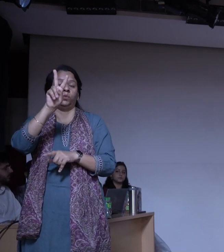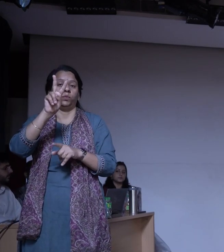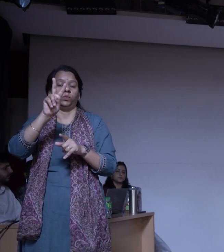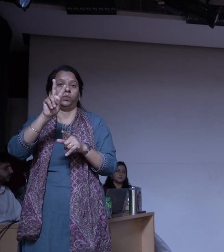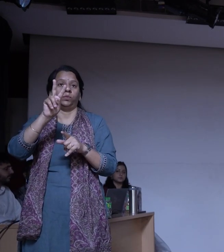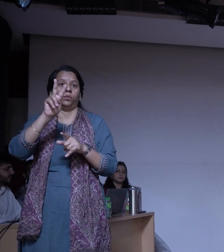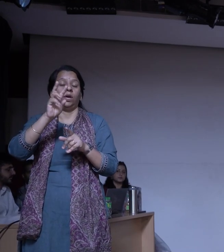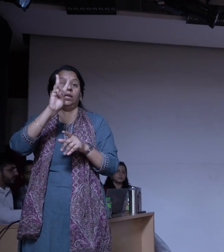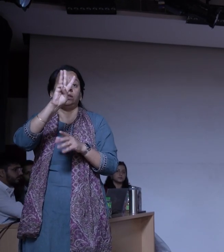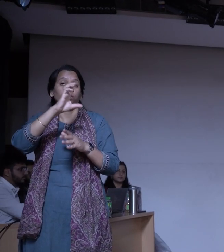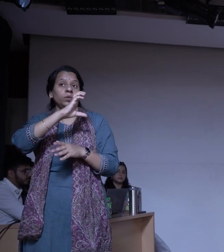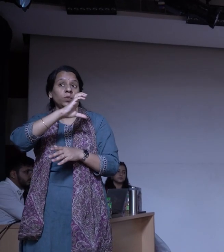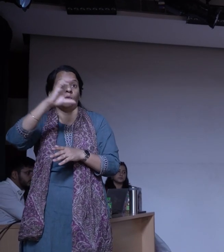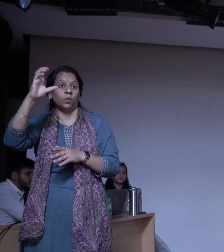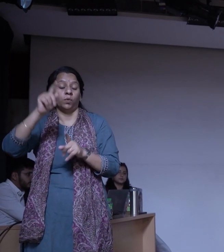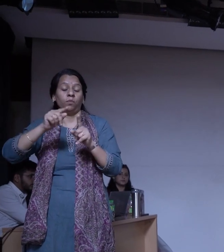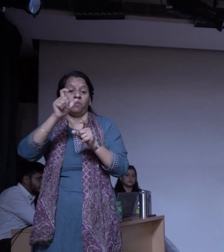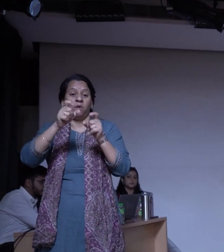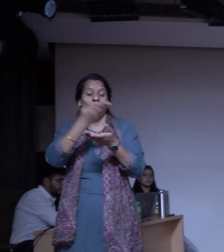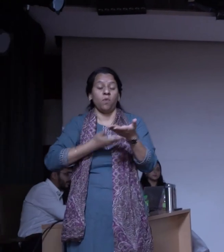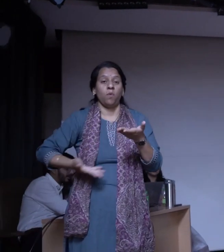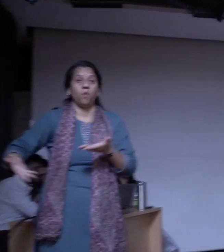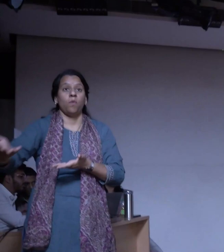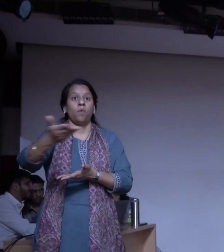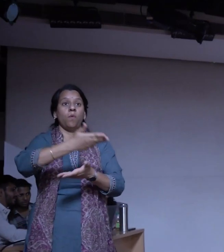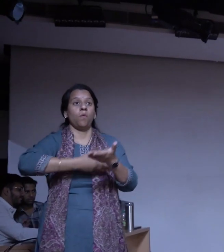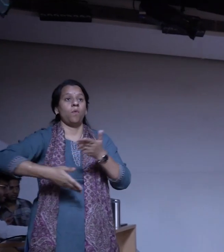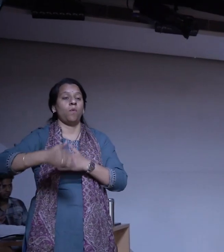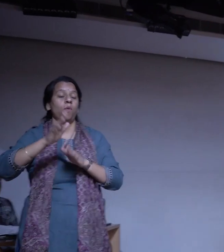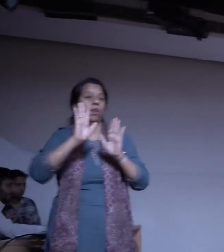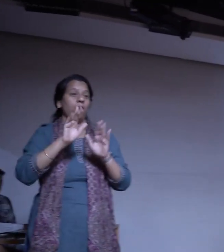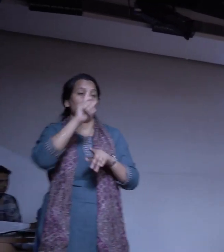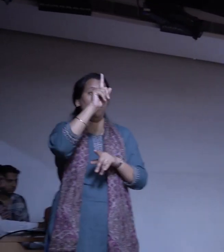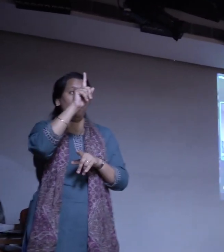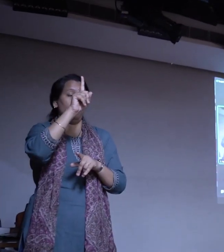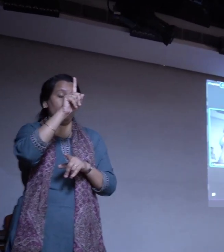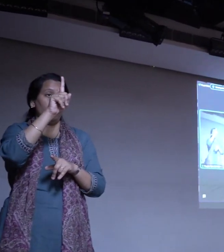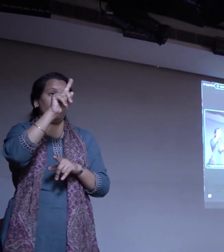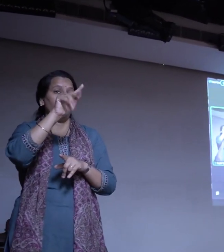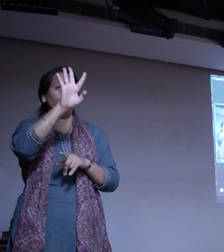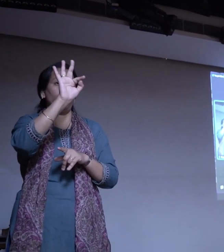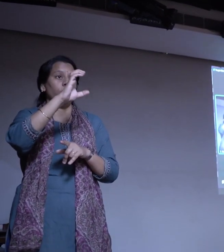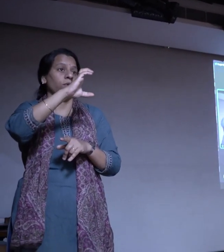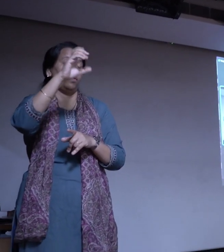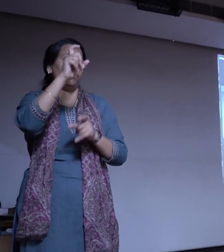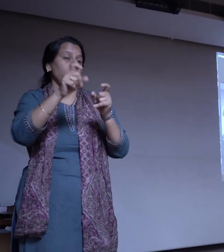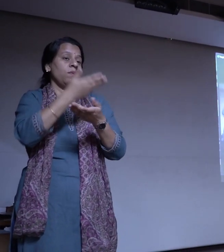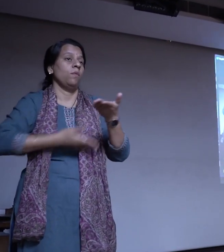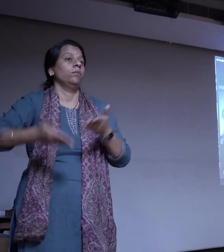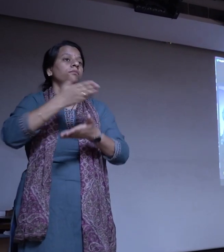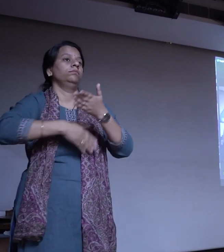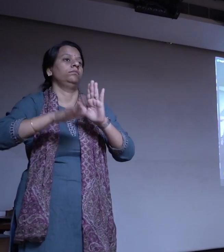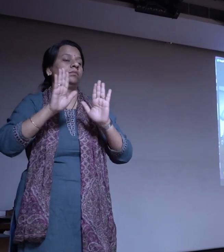translates about three crores by today's population of about 1.4 uh 140 crores population